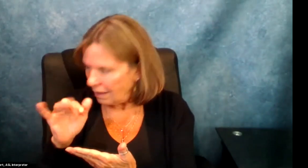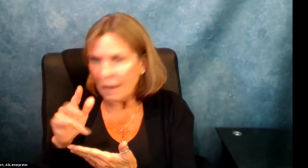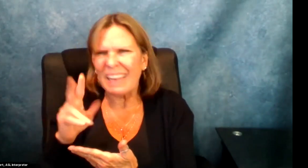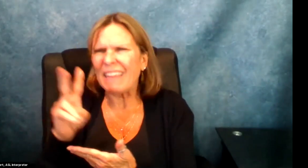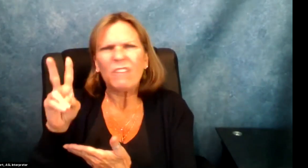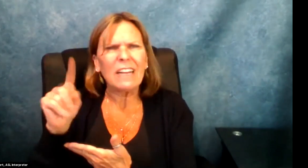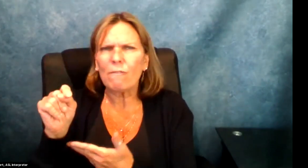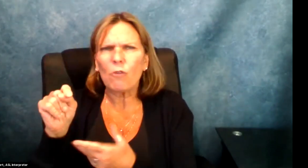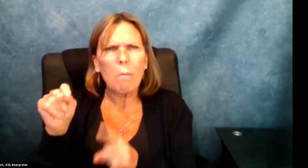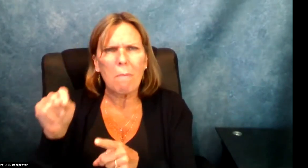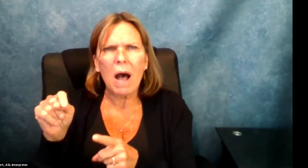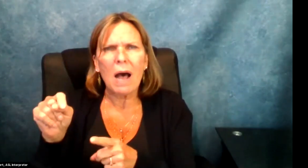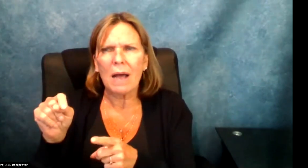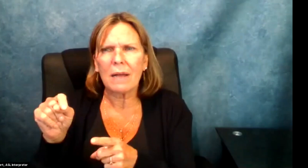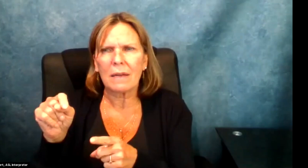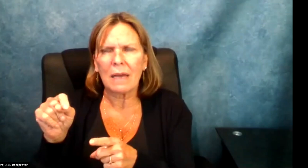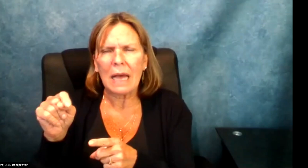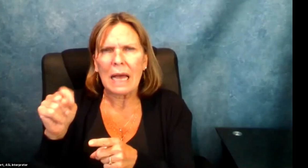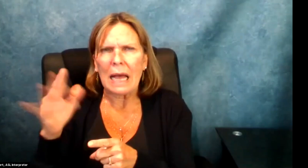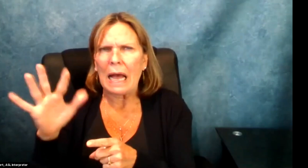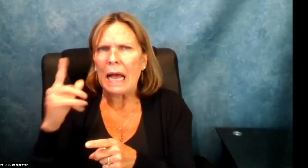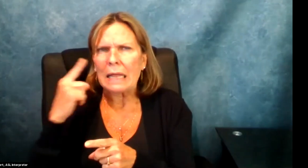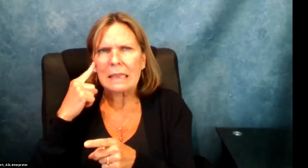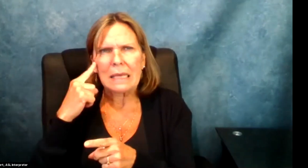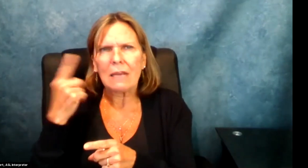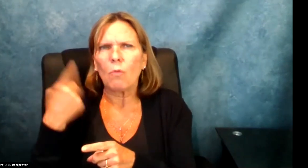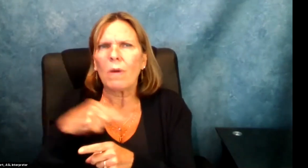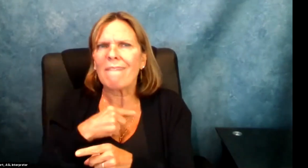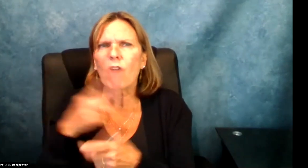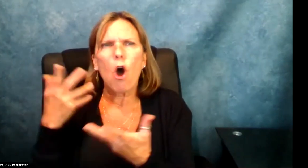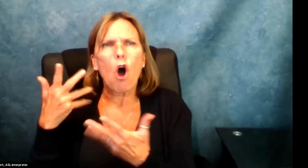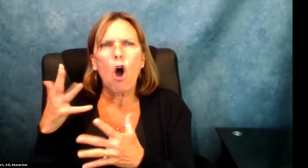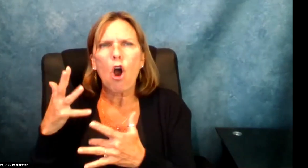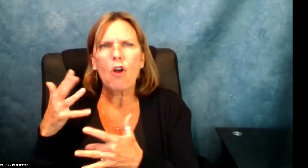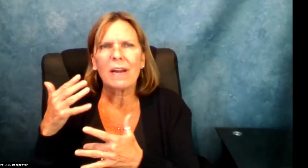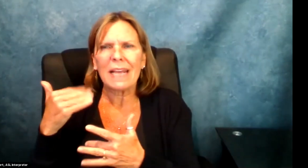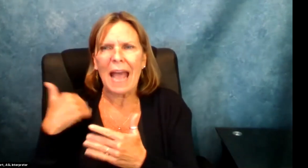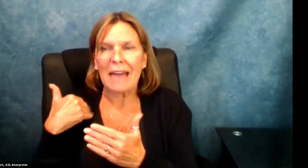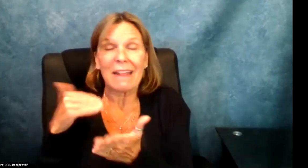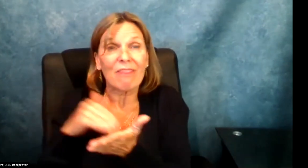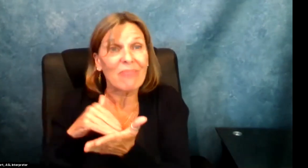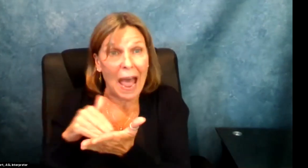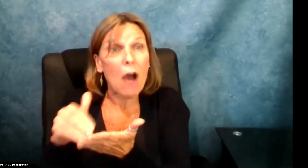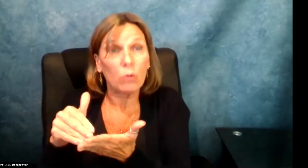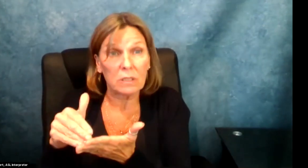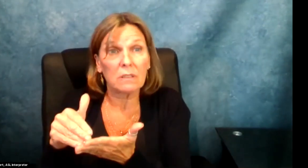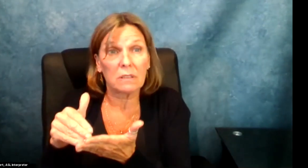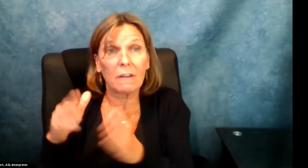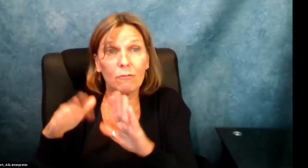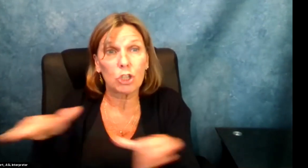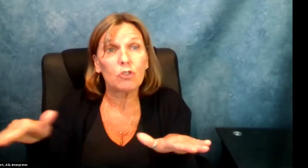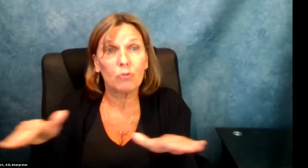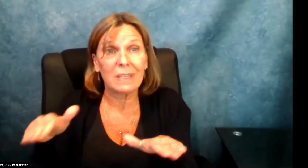I think we've had thousands of children in this age group sign up.